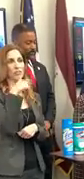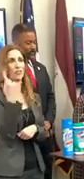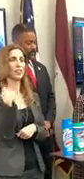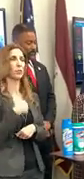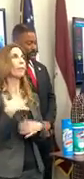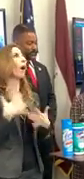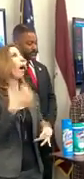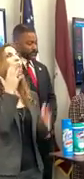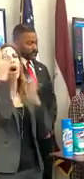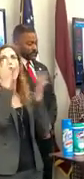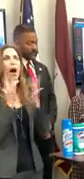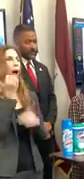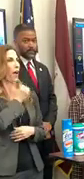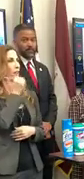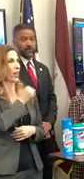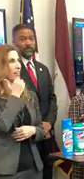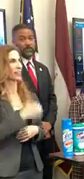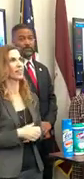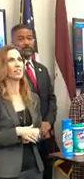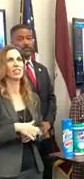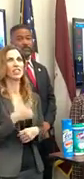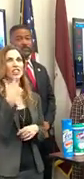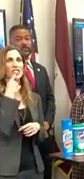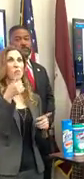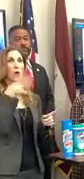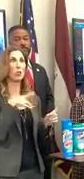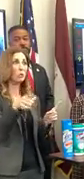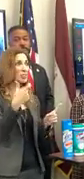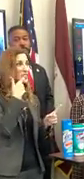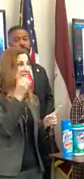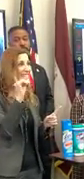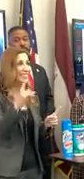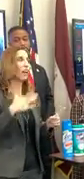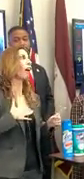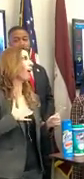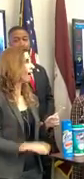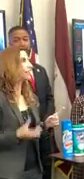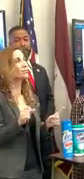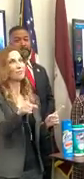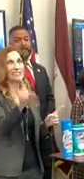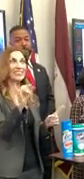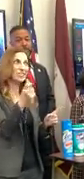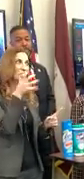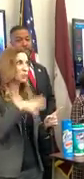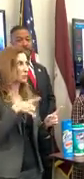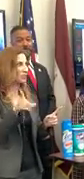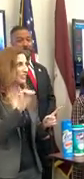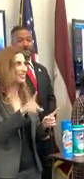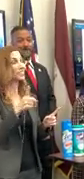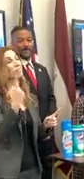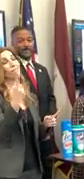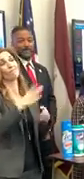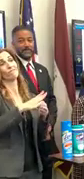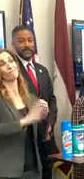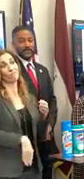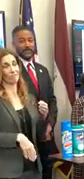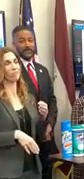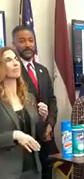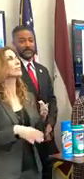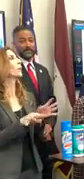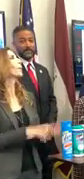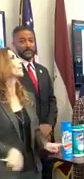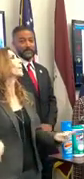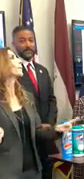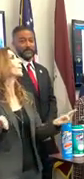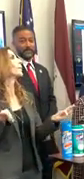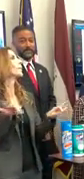unconsciously. Deanna just did it just now. I did. She did. And as a consequence, it's so important